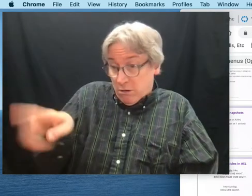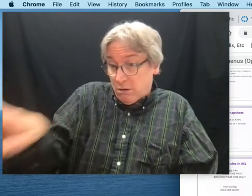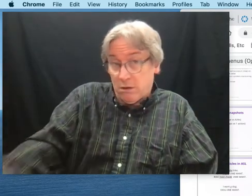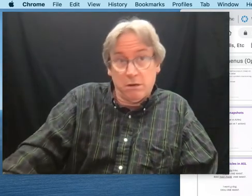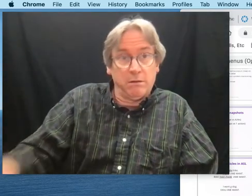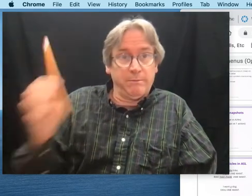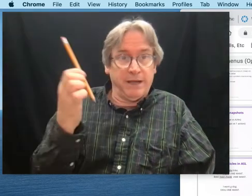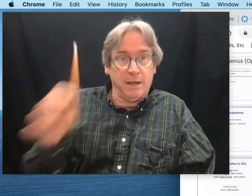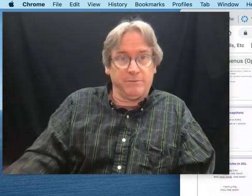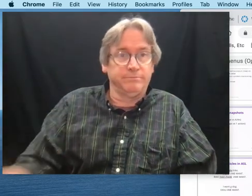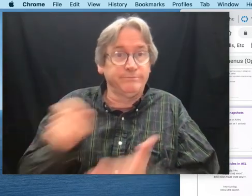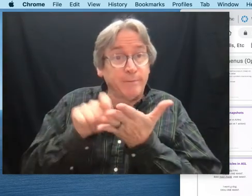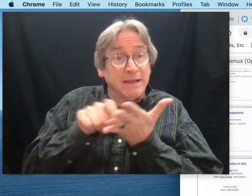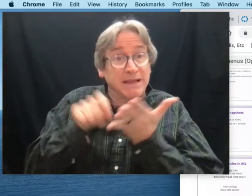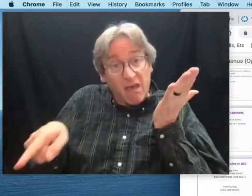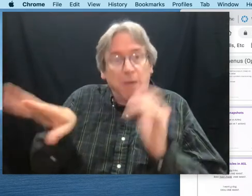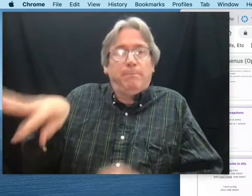there, pick up.